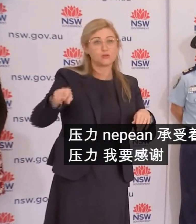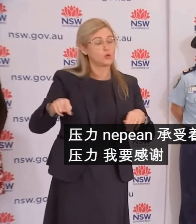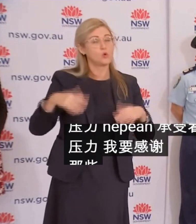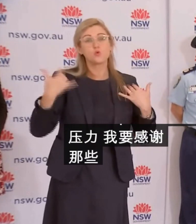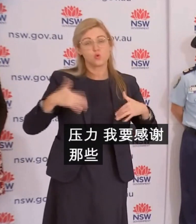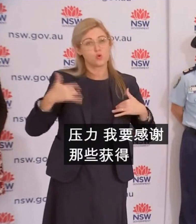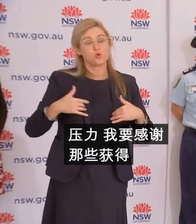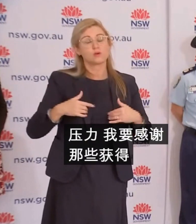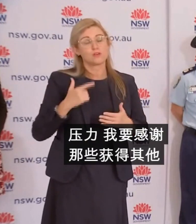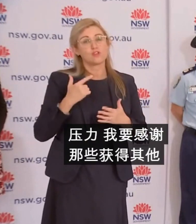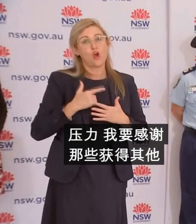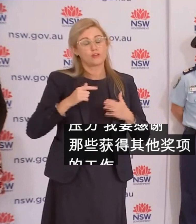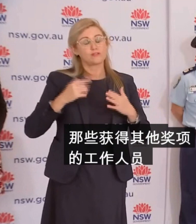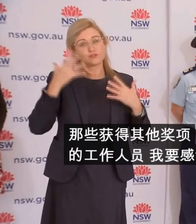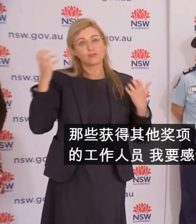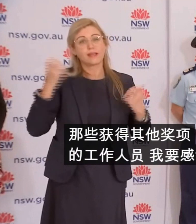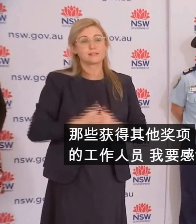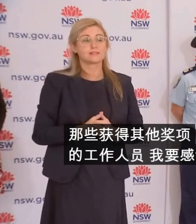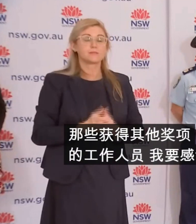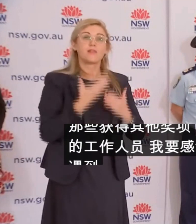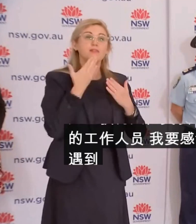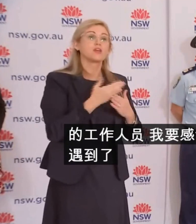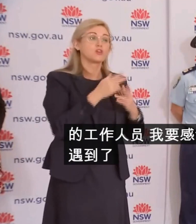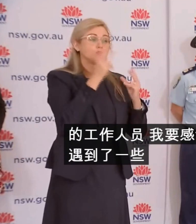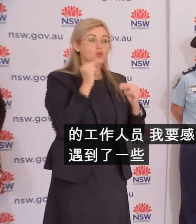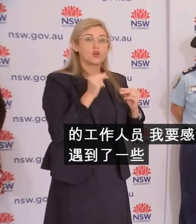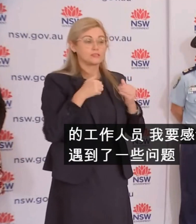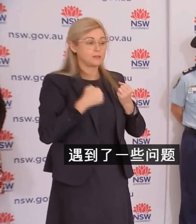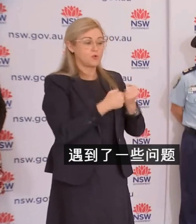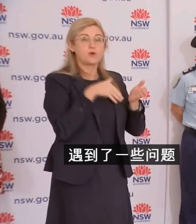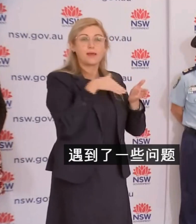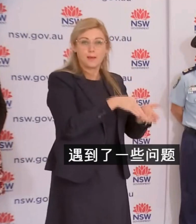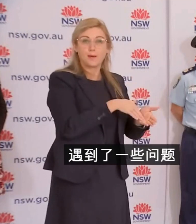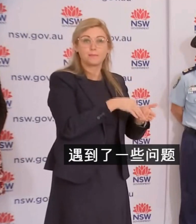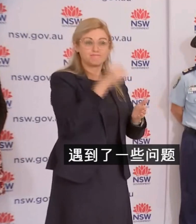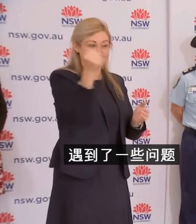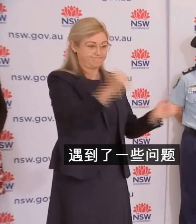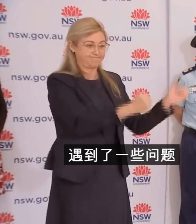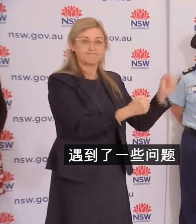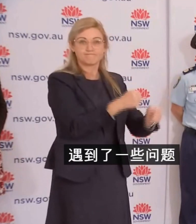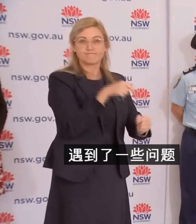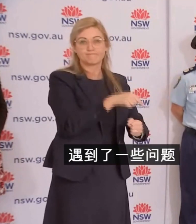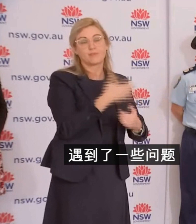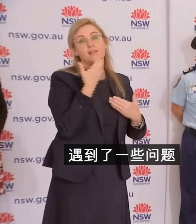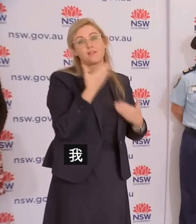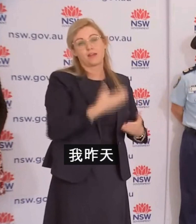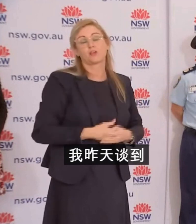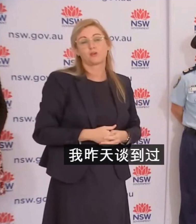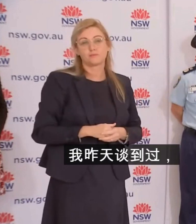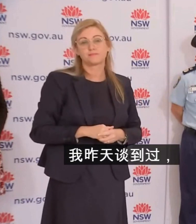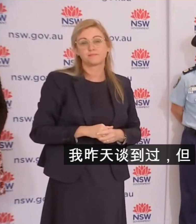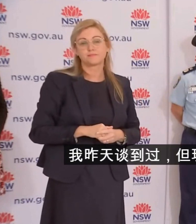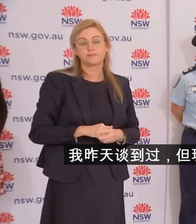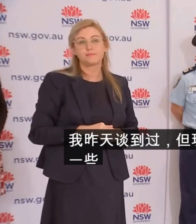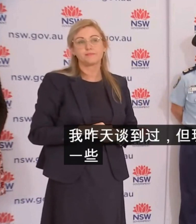staff who've come from those other wards. I want to thank the staff who have come down now. There were some issues yesterday that I talked